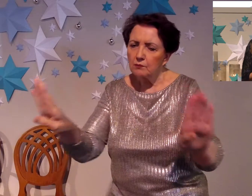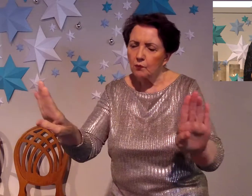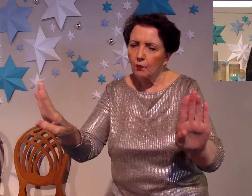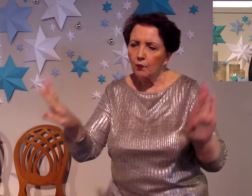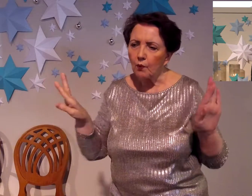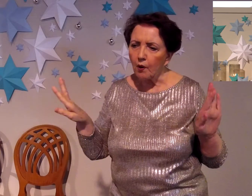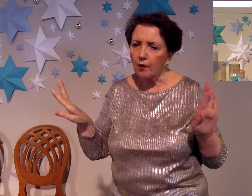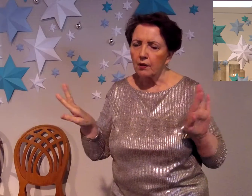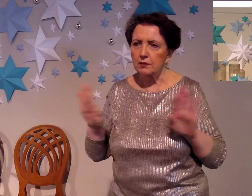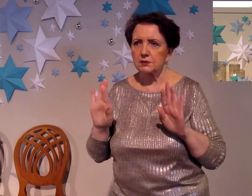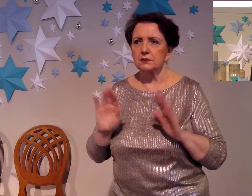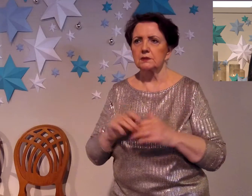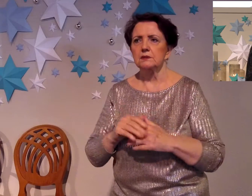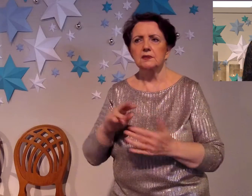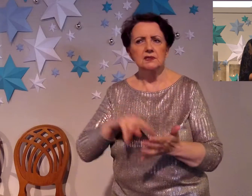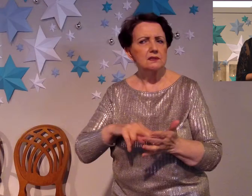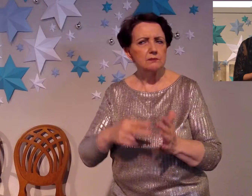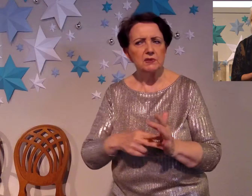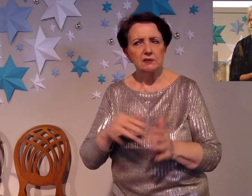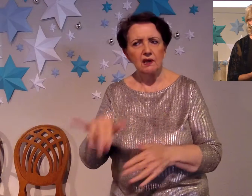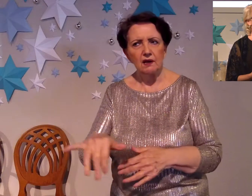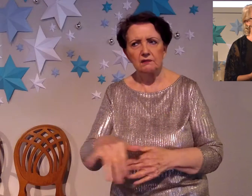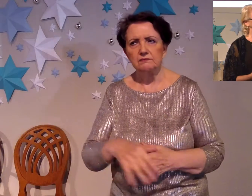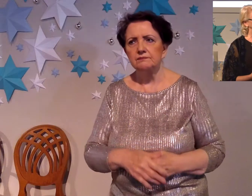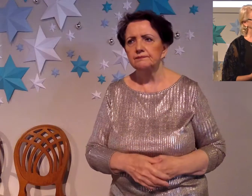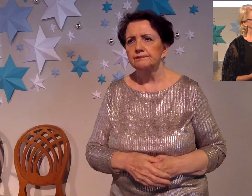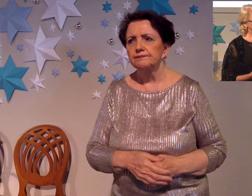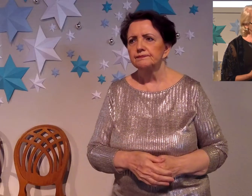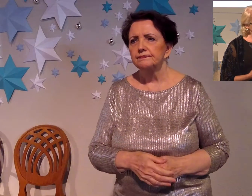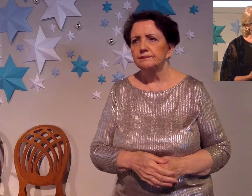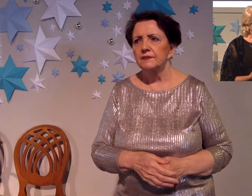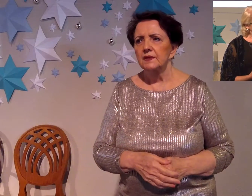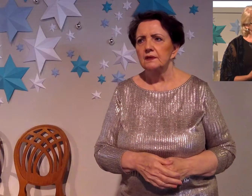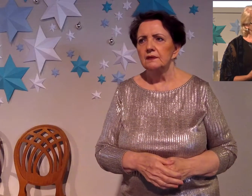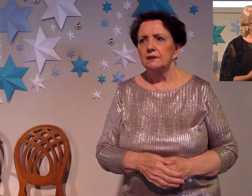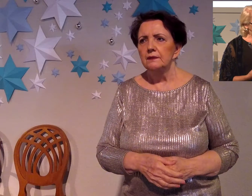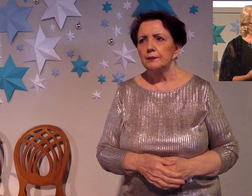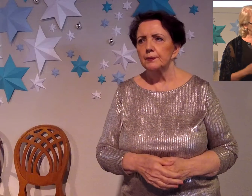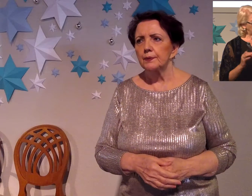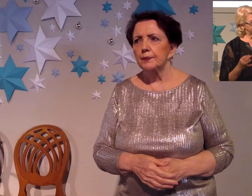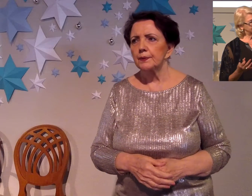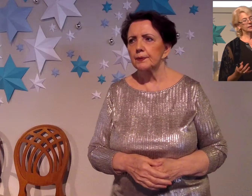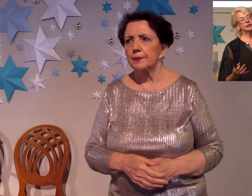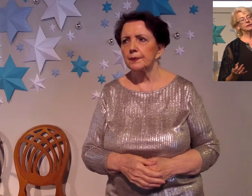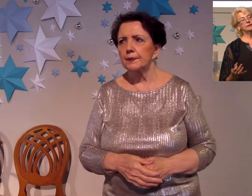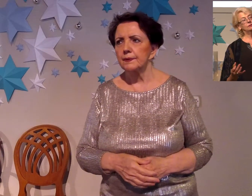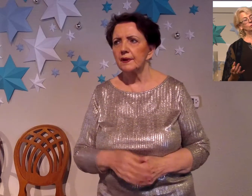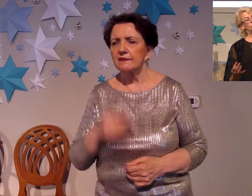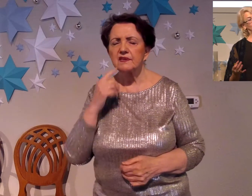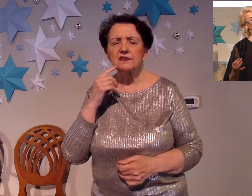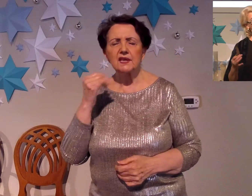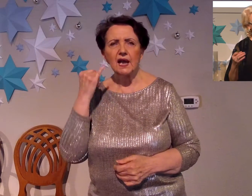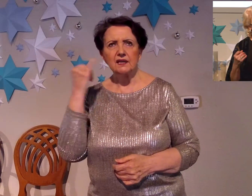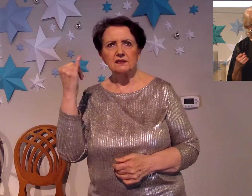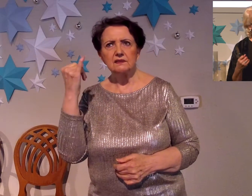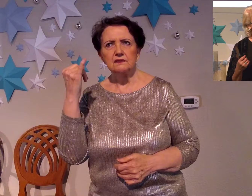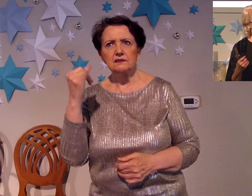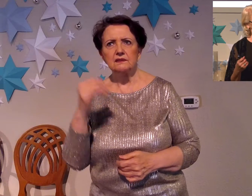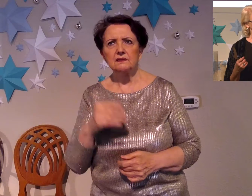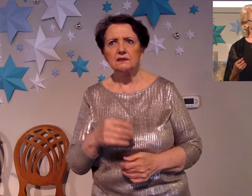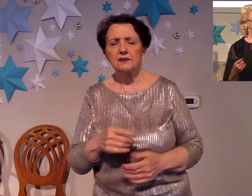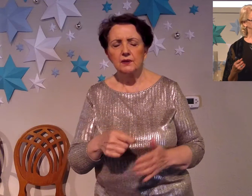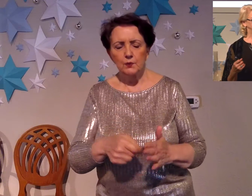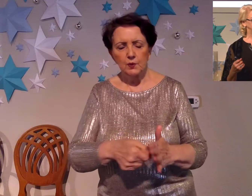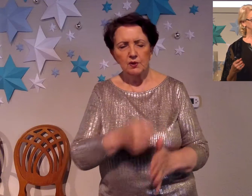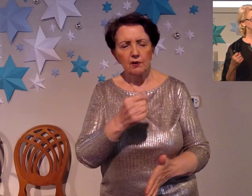I don't think that's what that means. And I think that the idea that when we light